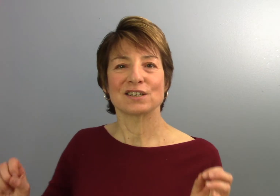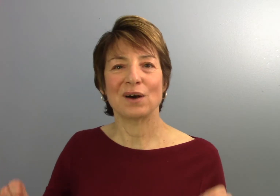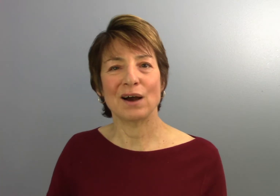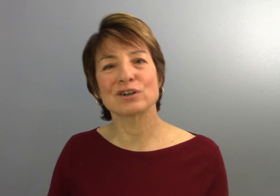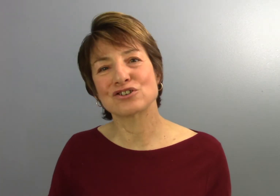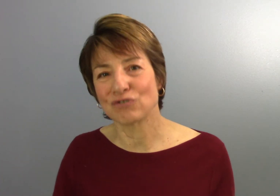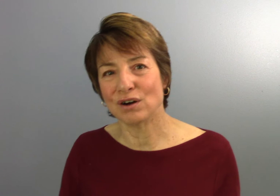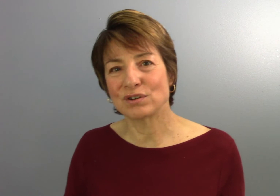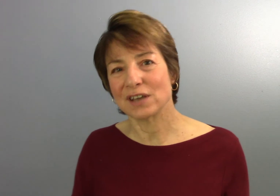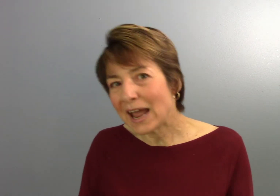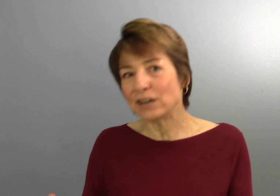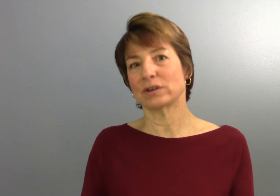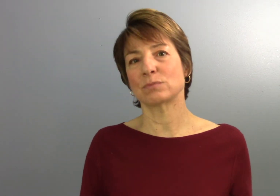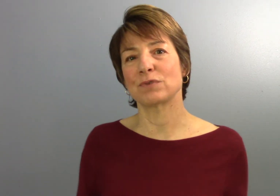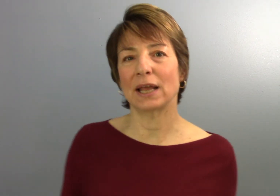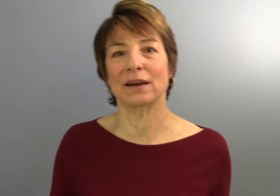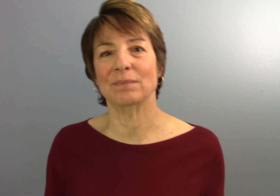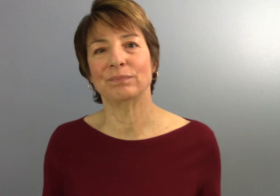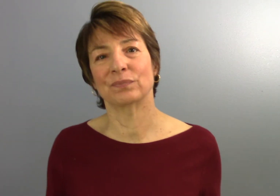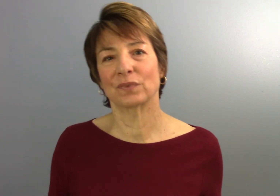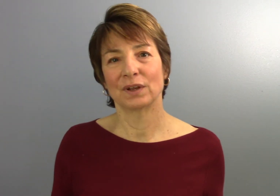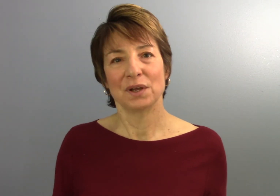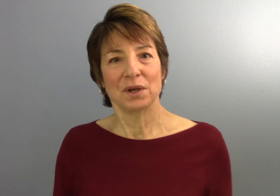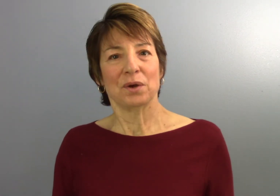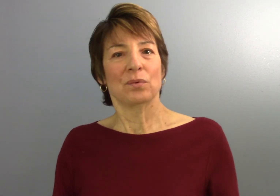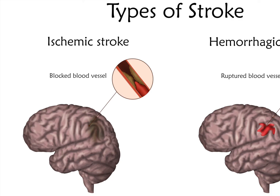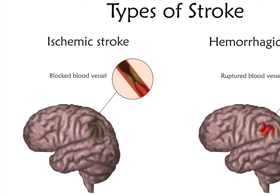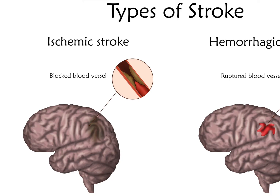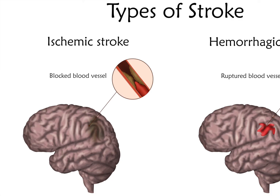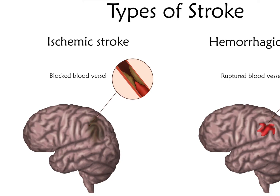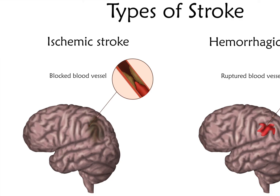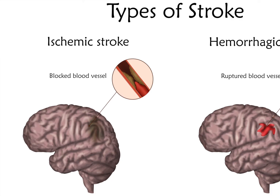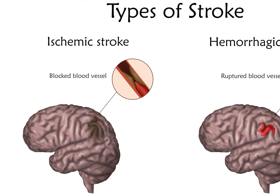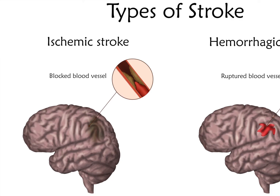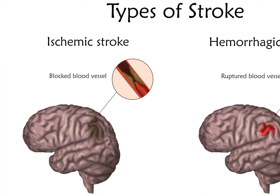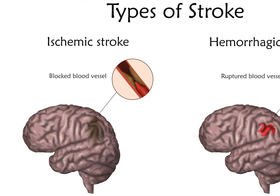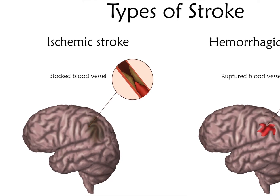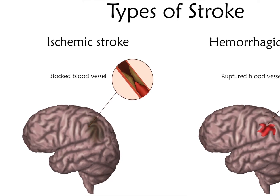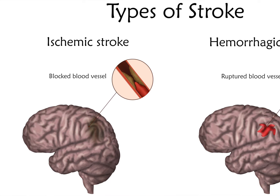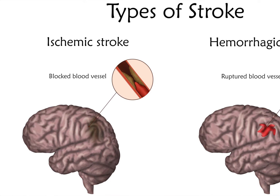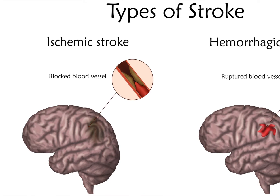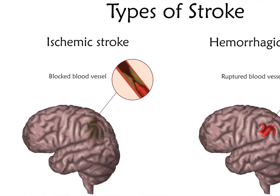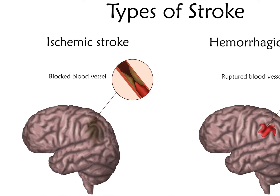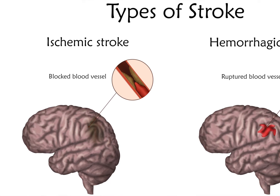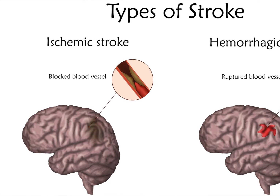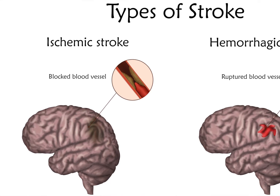how are strokes and aneurysms related? Well, a stroke can come when a blood vessel in the brain